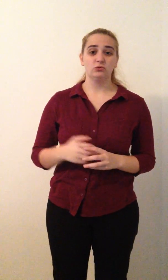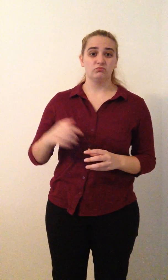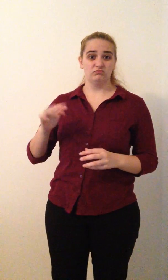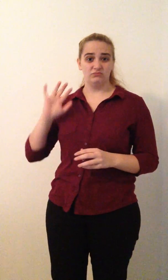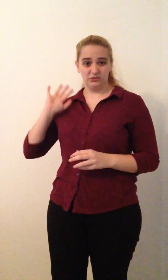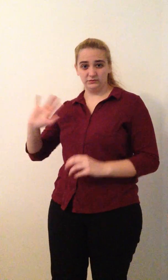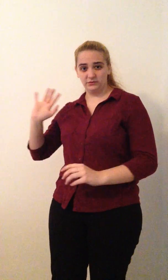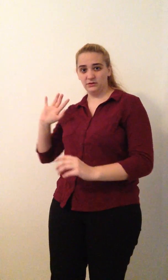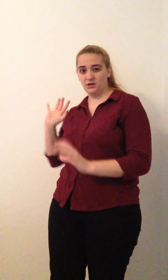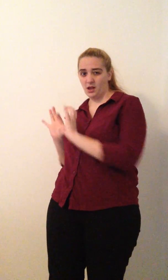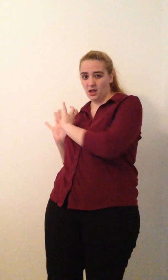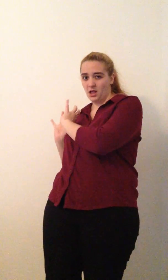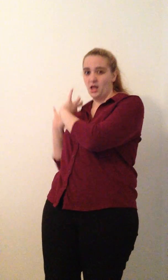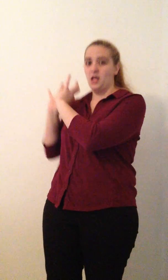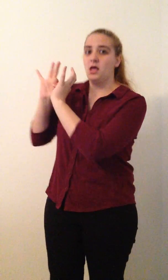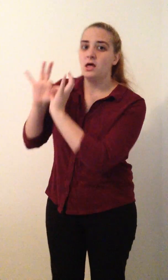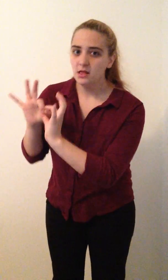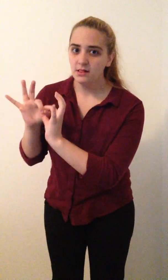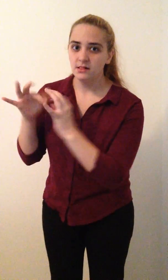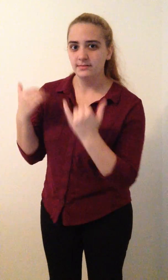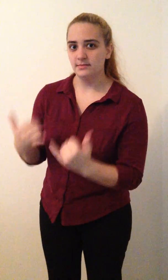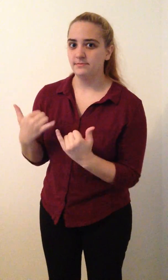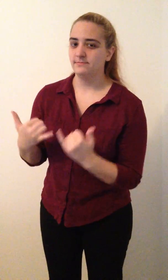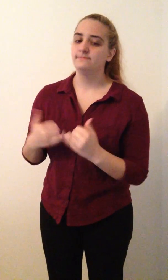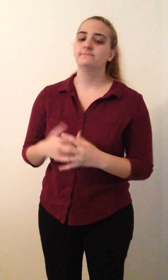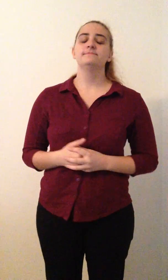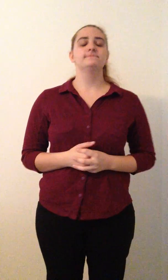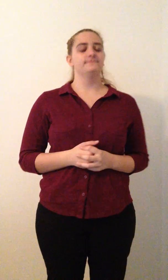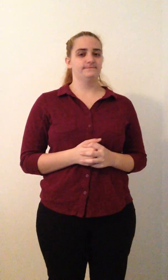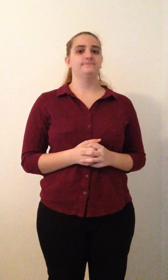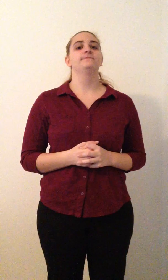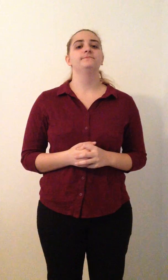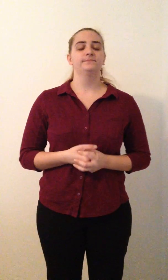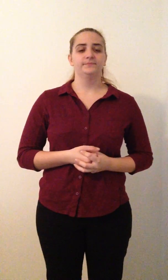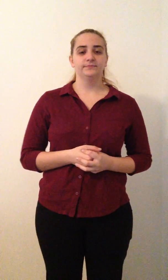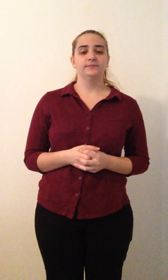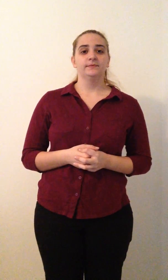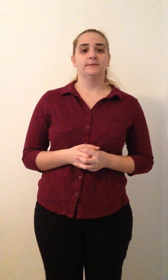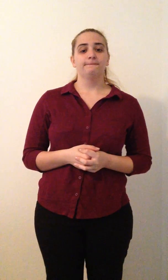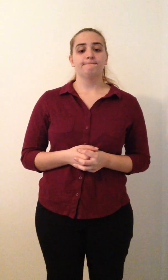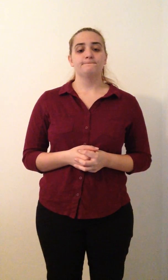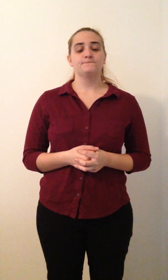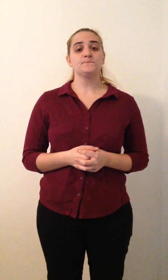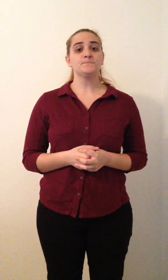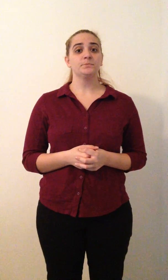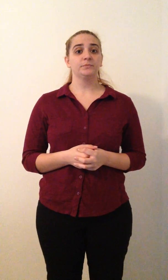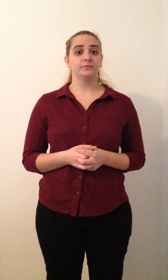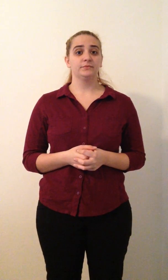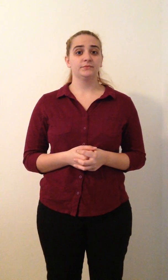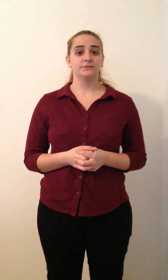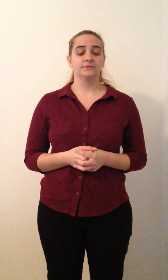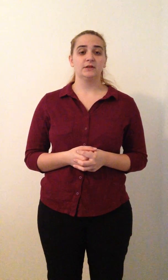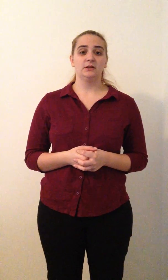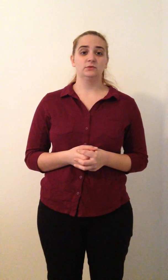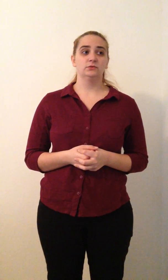partner, that triggers the past trauma. The feelings from the past trauma come out in the present with